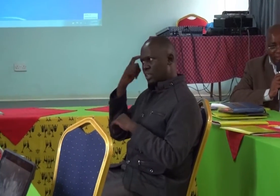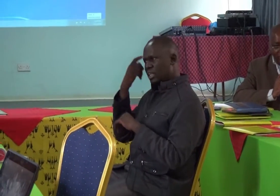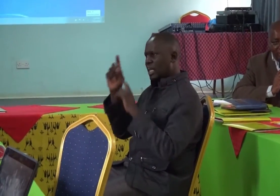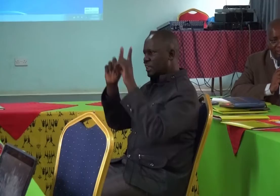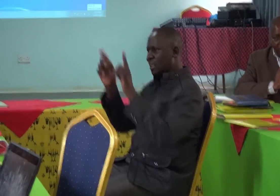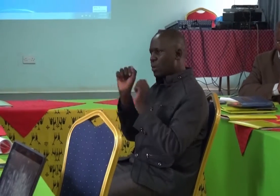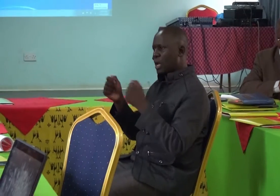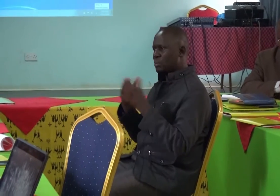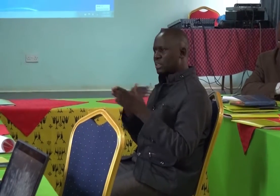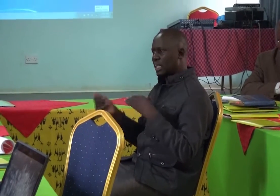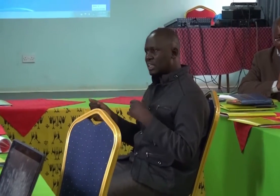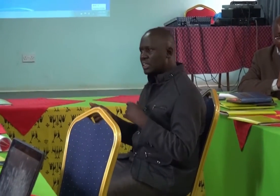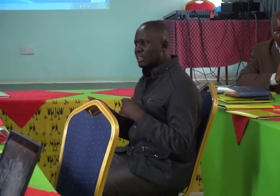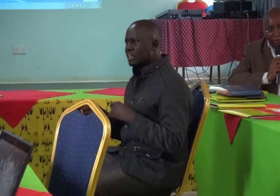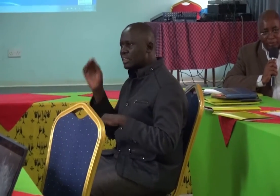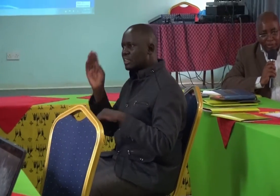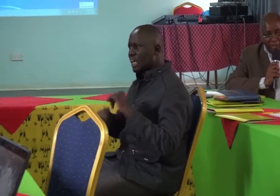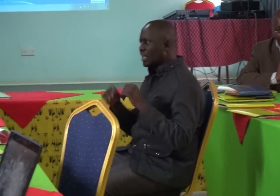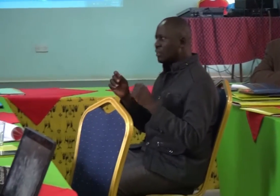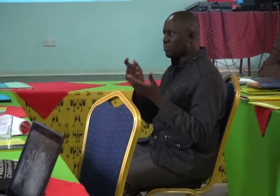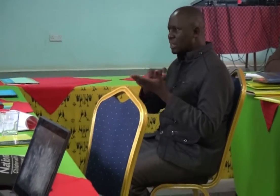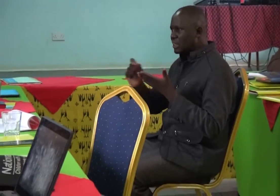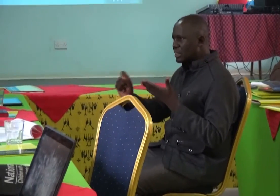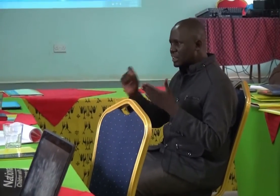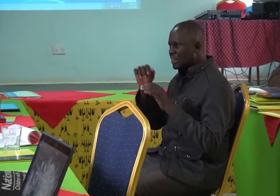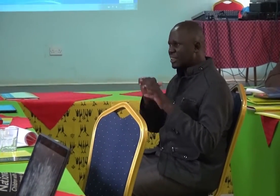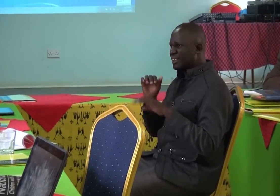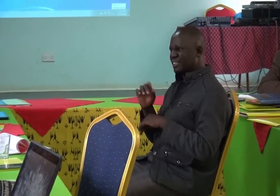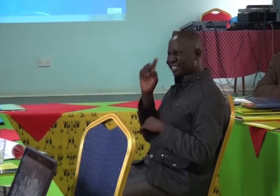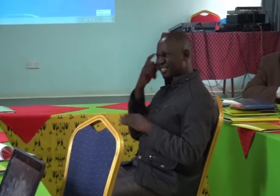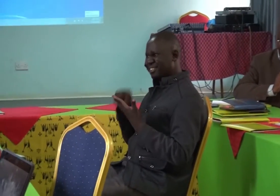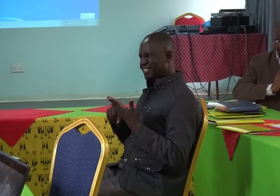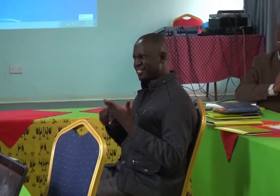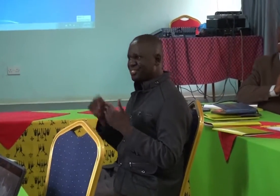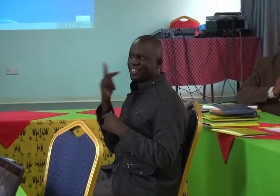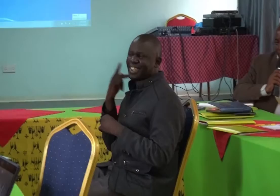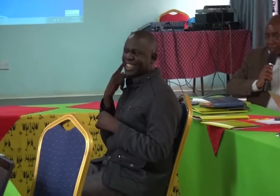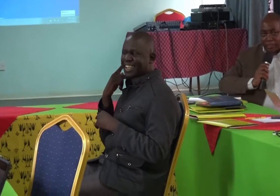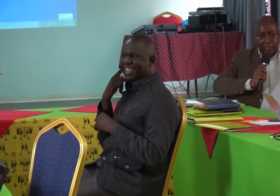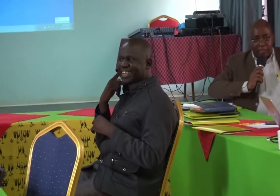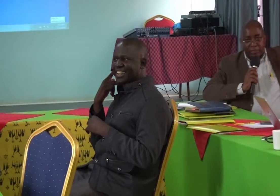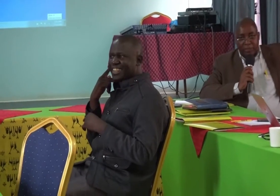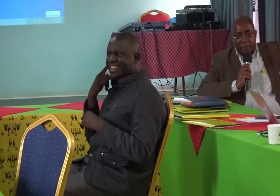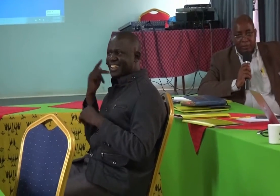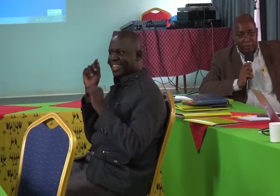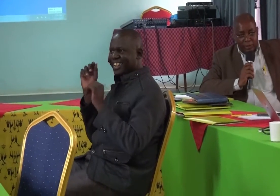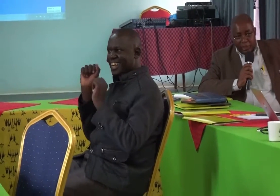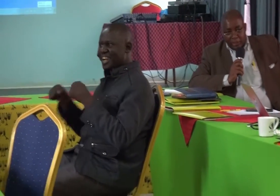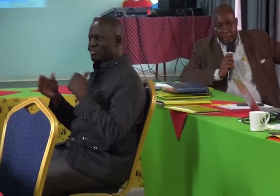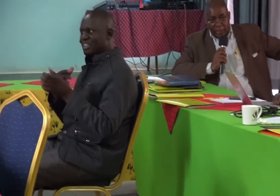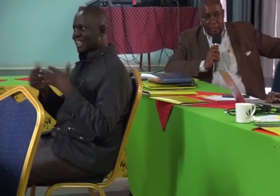much. That is IT good, and you will always talk IT. So thank you very much. The next